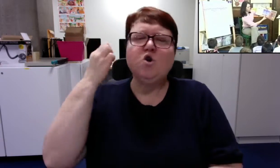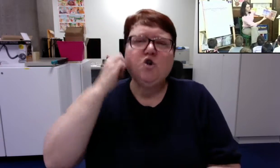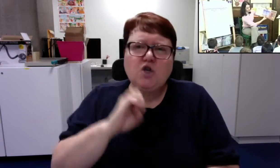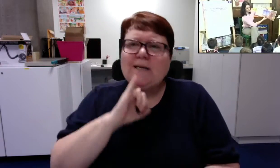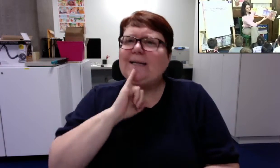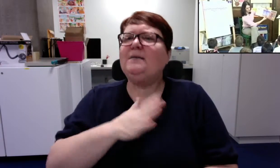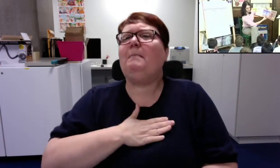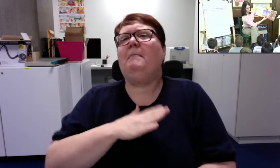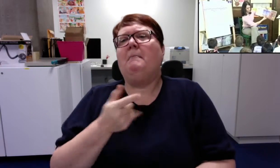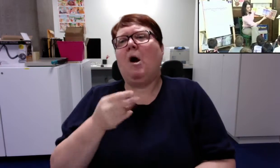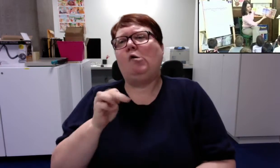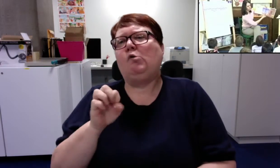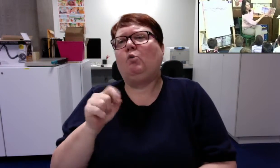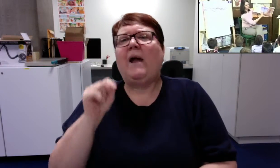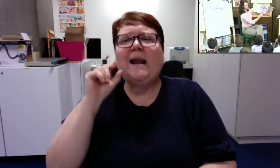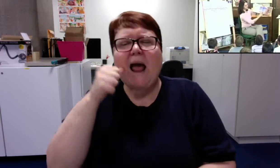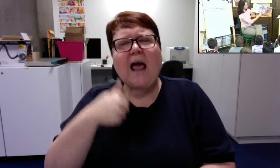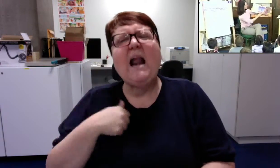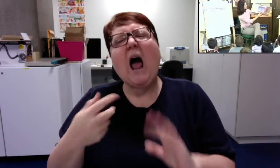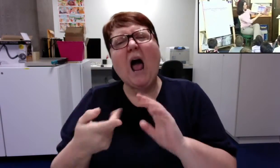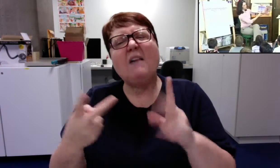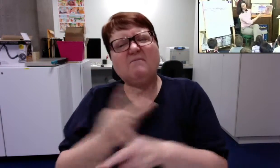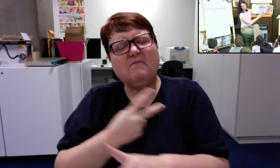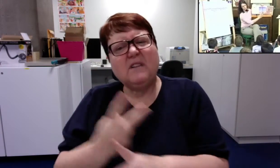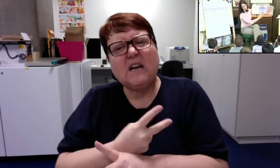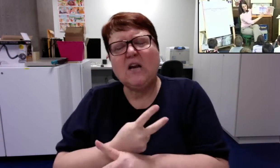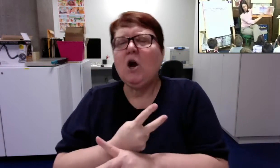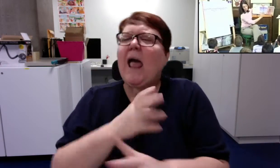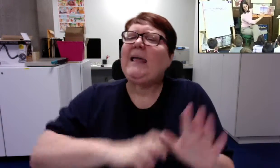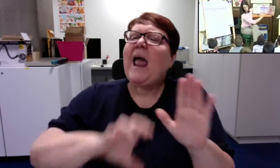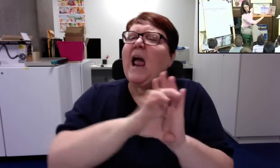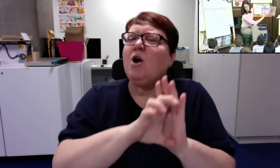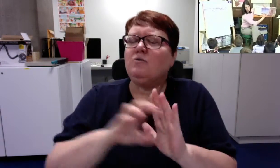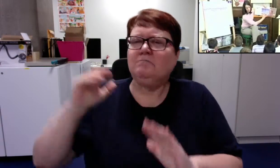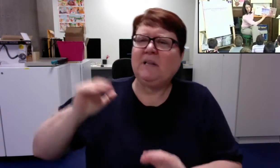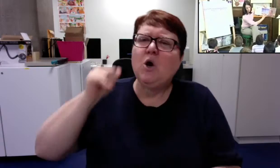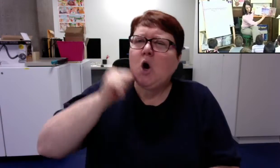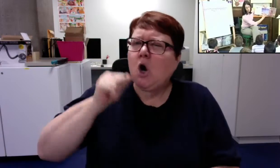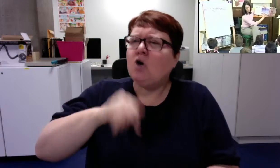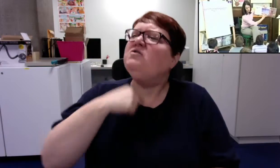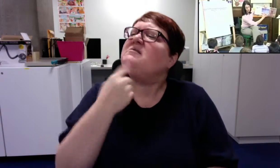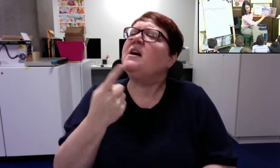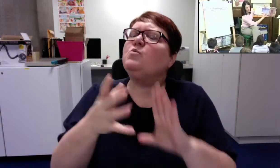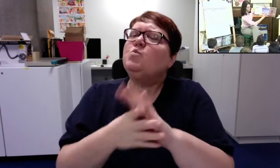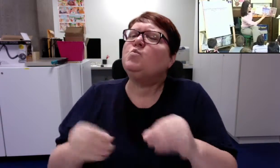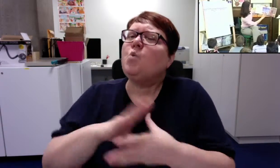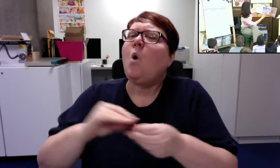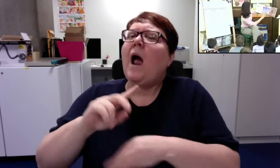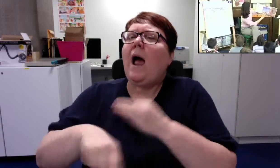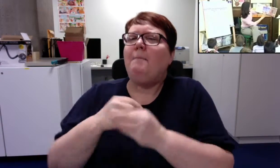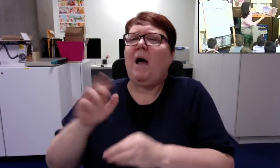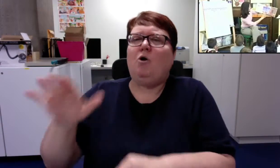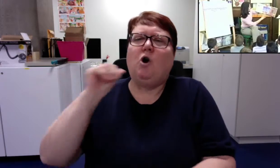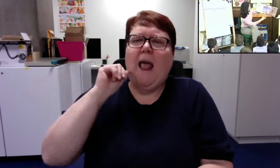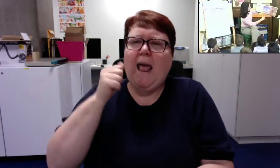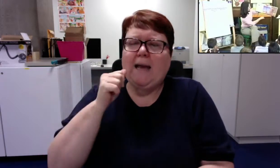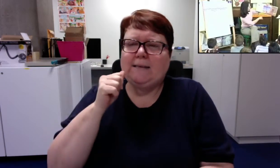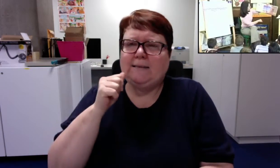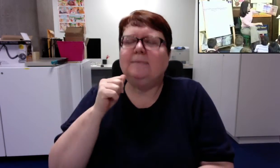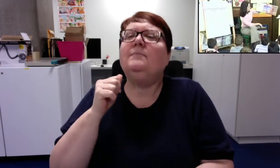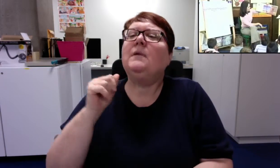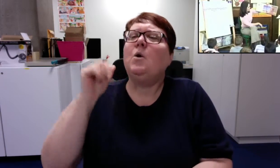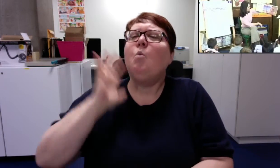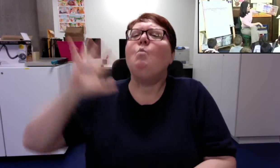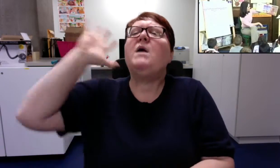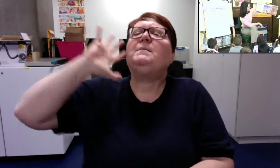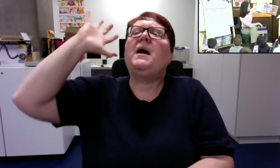She is my great aunt. So I'm inferring that a little character, a little girl, is probably telling the story about her great aunt. Once upon